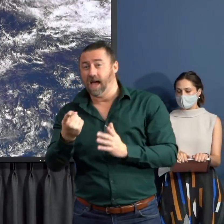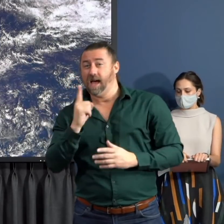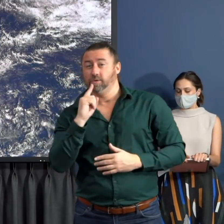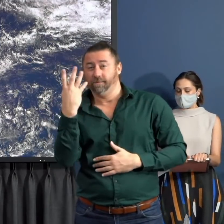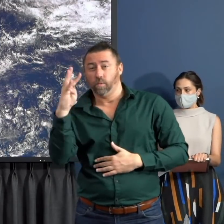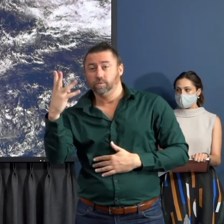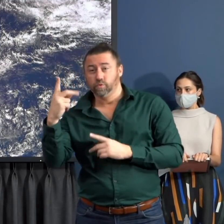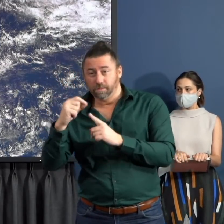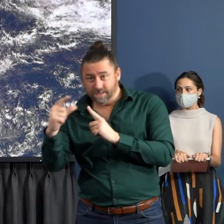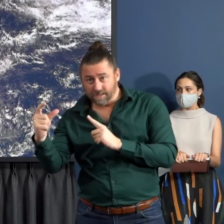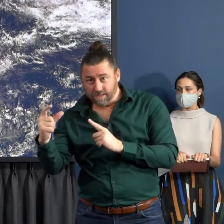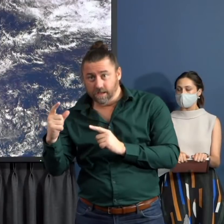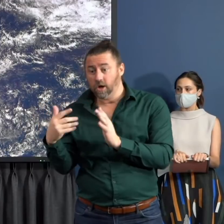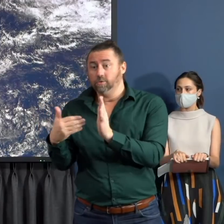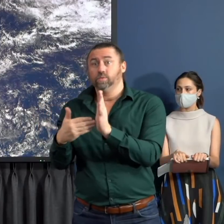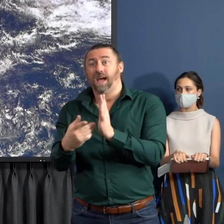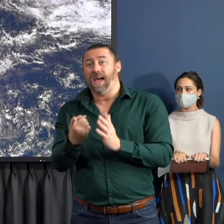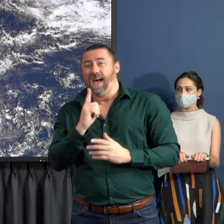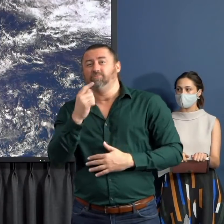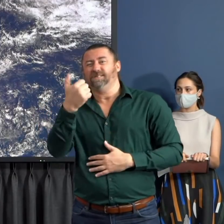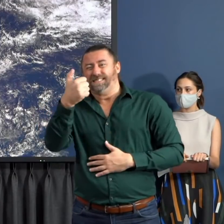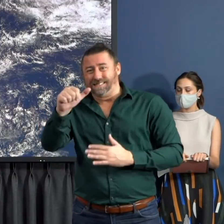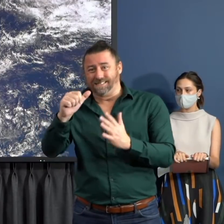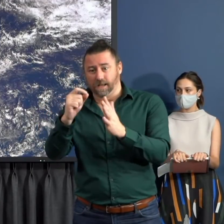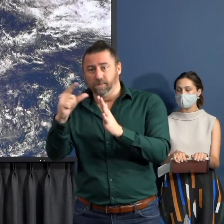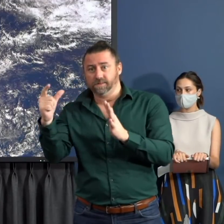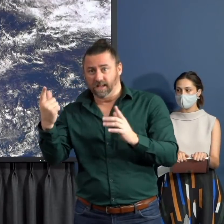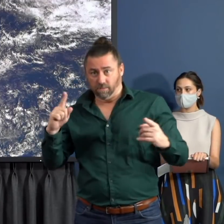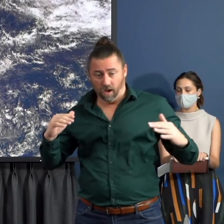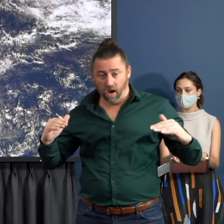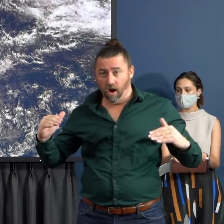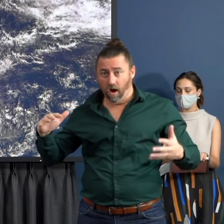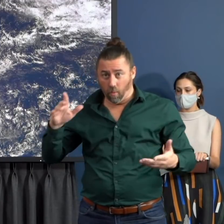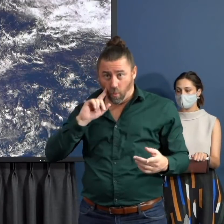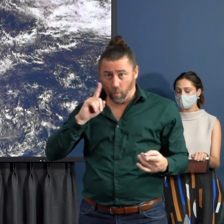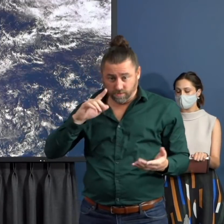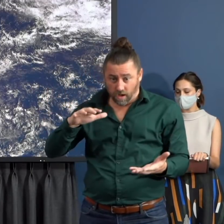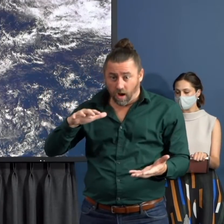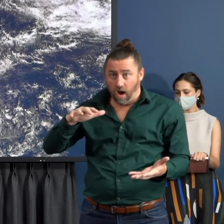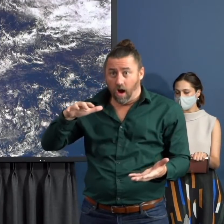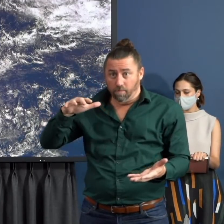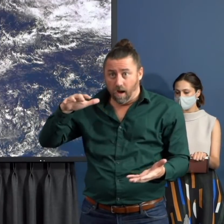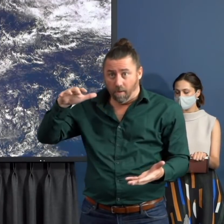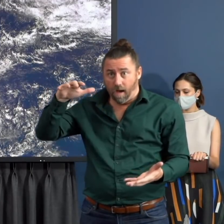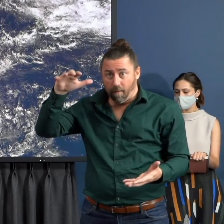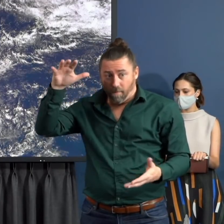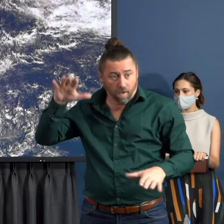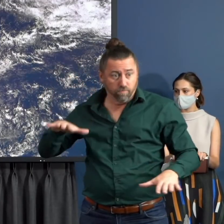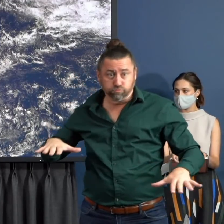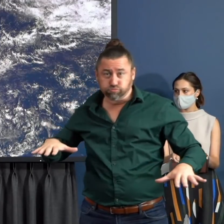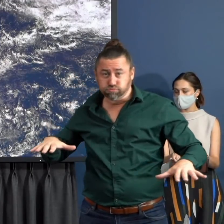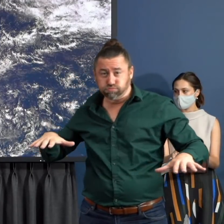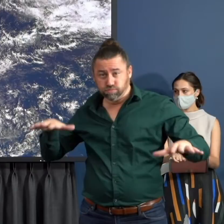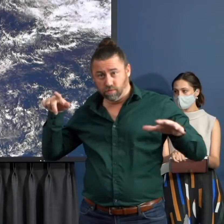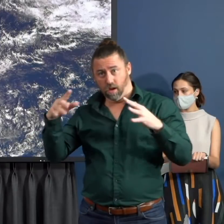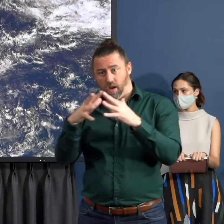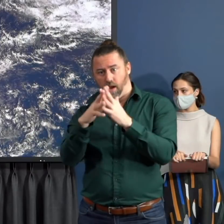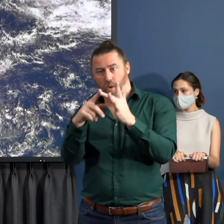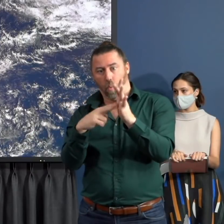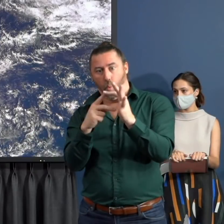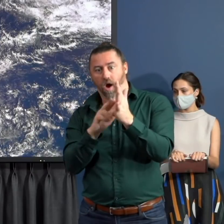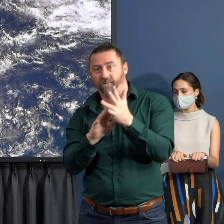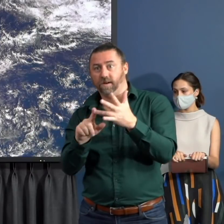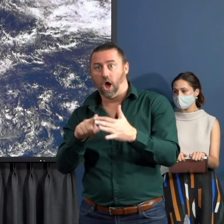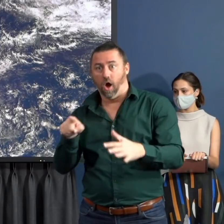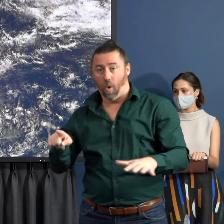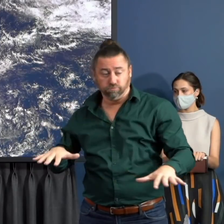142, and today it's 160. So this is a very extreme weather event that we have